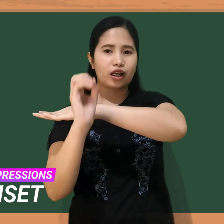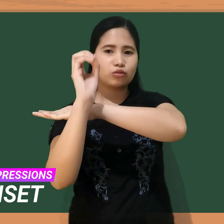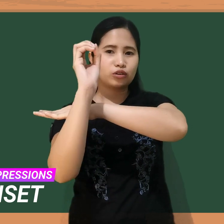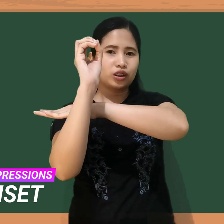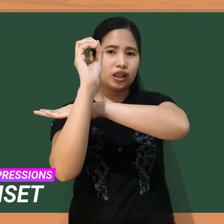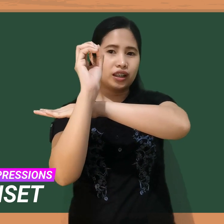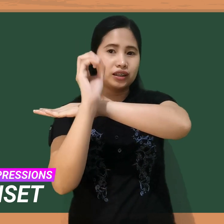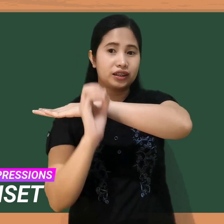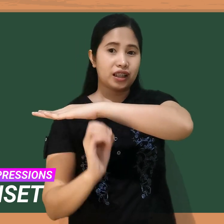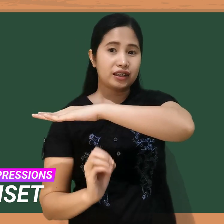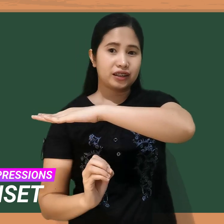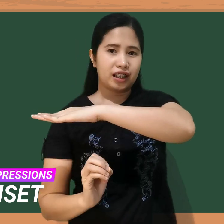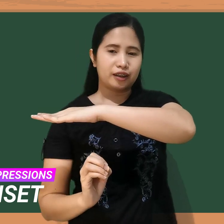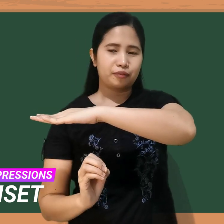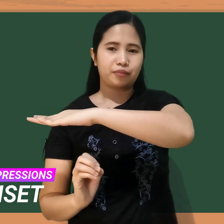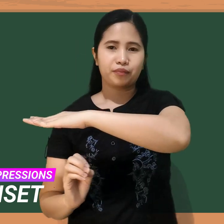araw. Sunset.